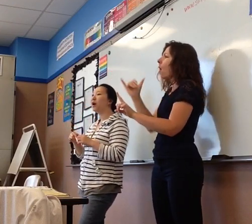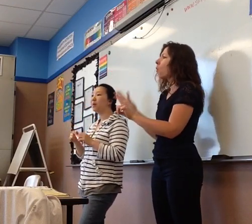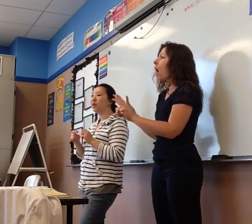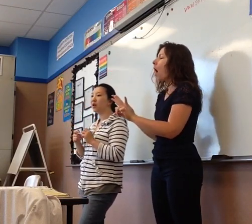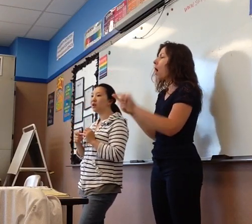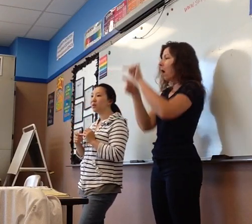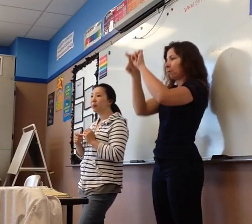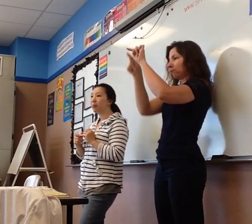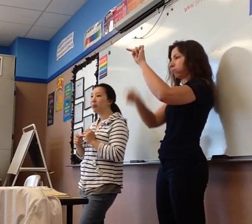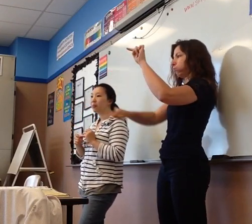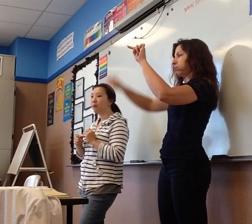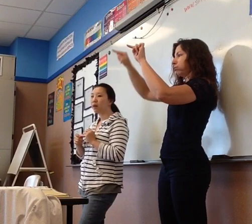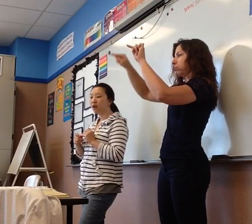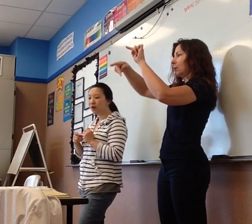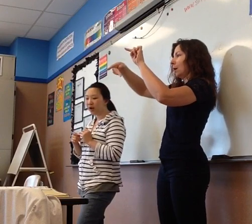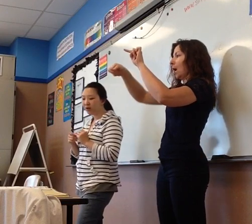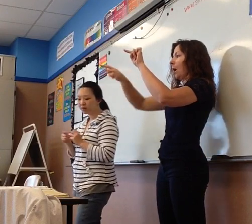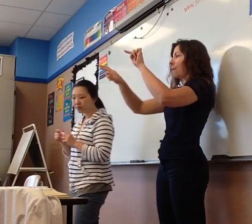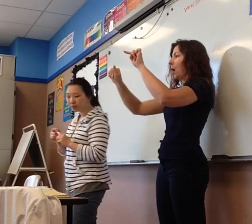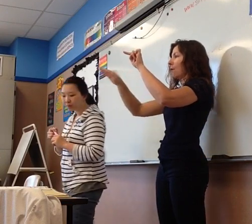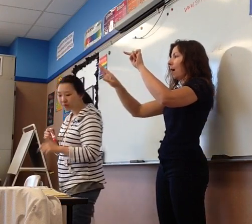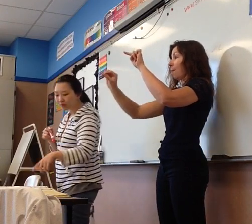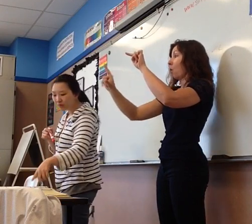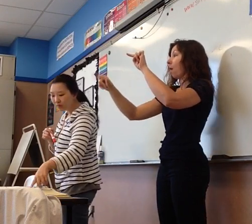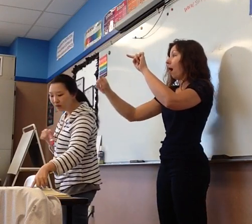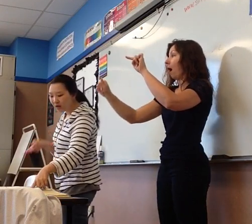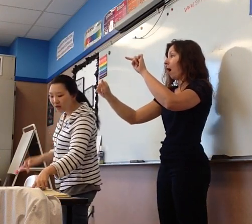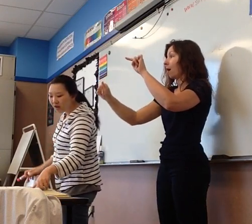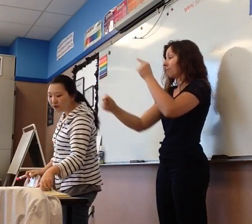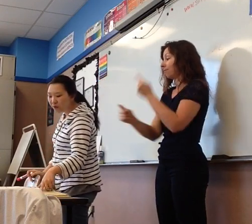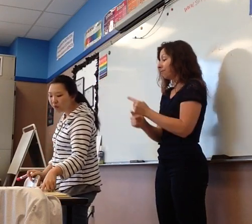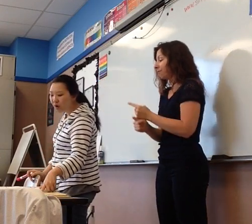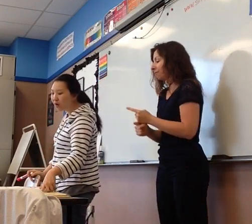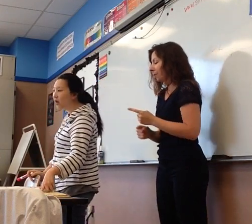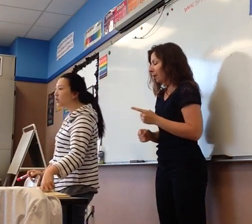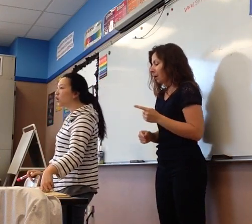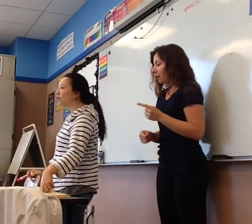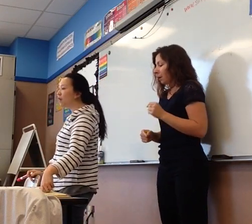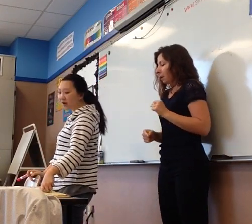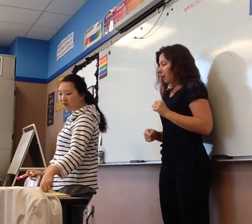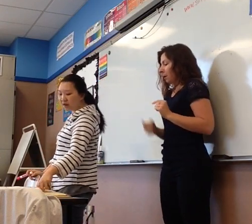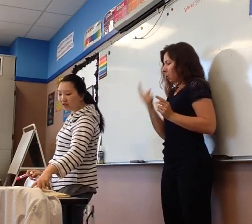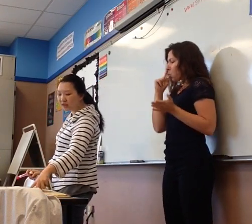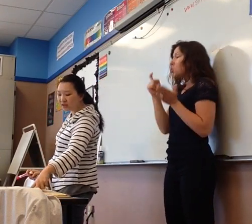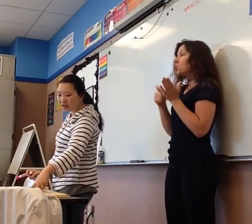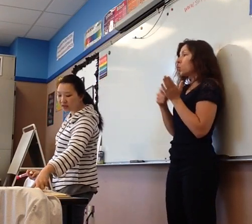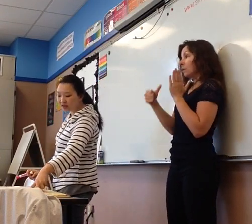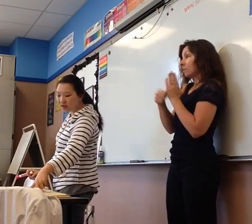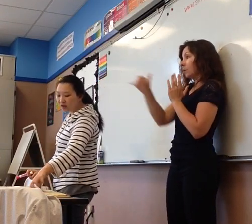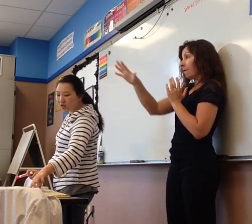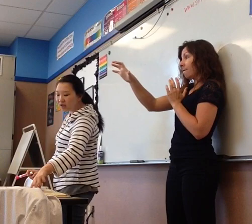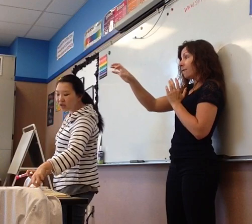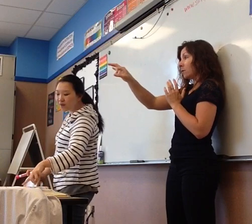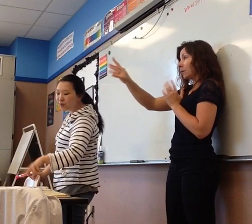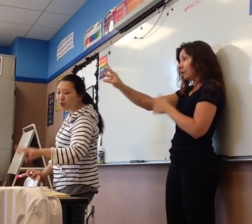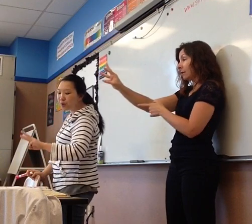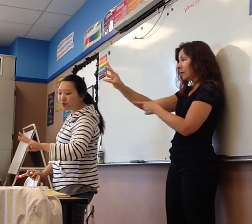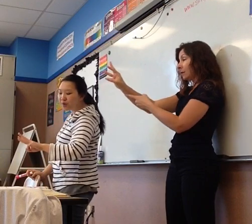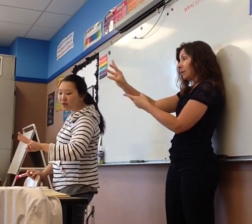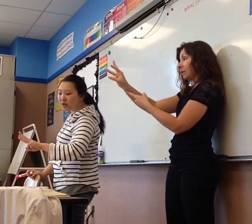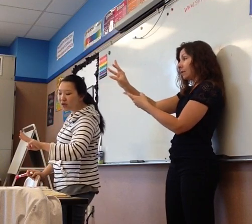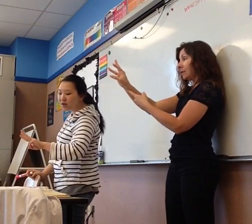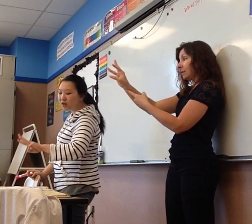A parabola. Okay? If you notice on 596, they give